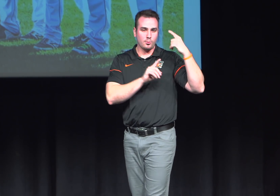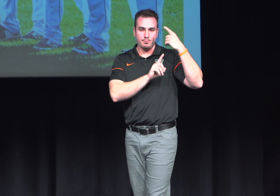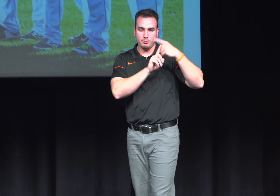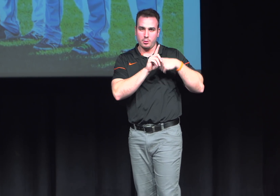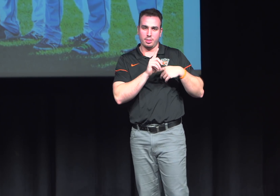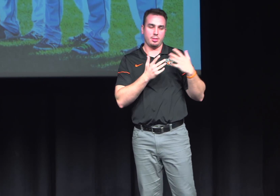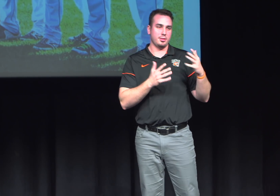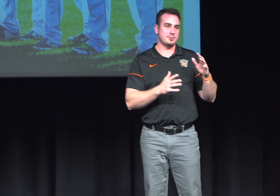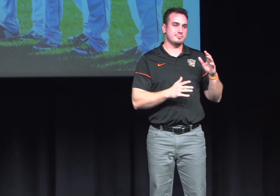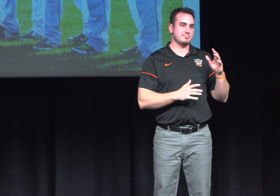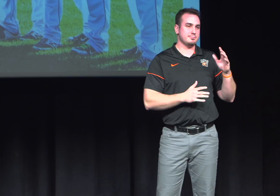the middle of the desert.